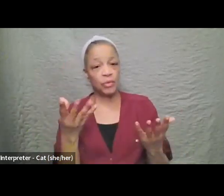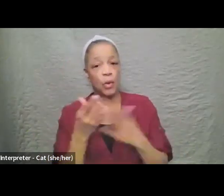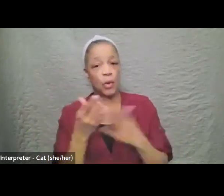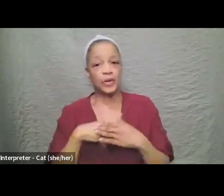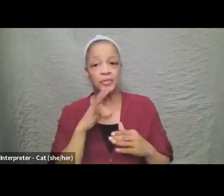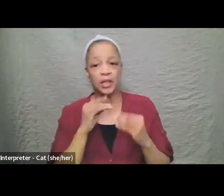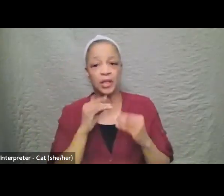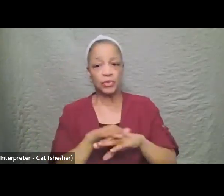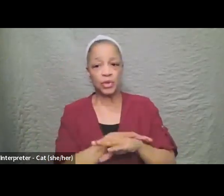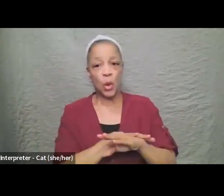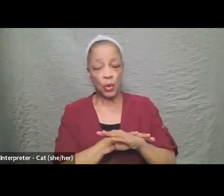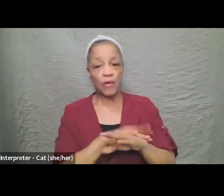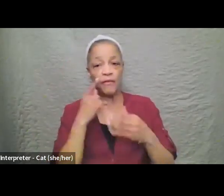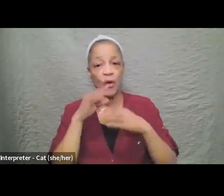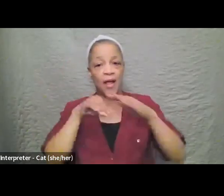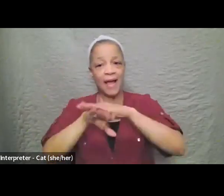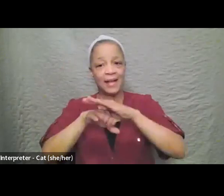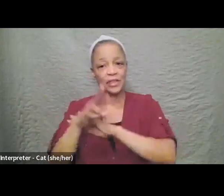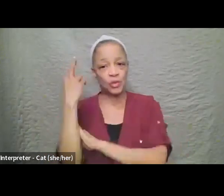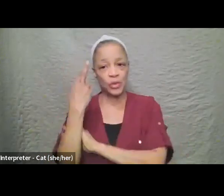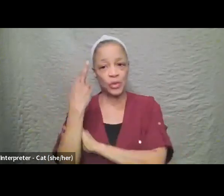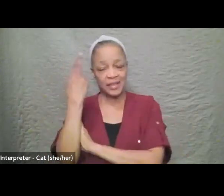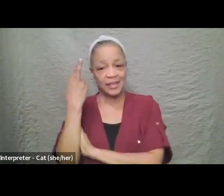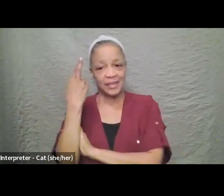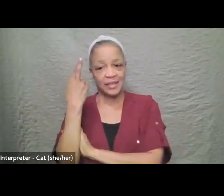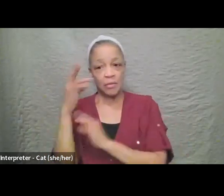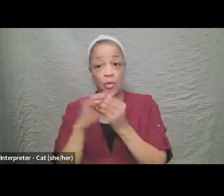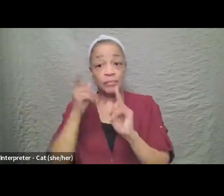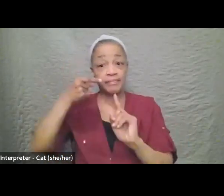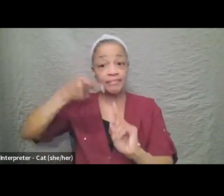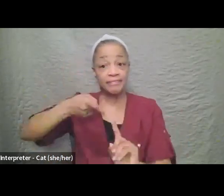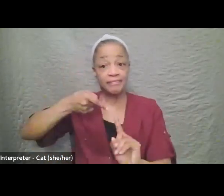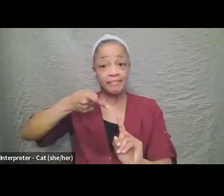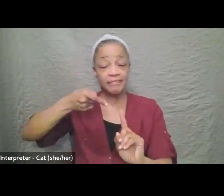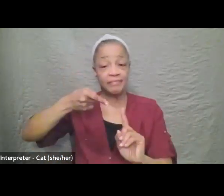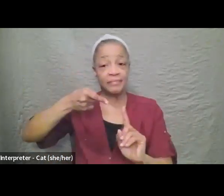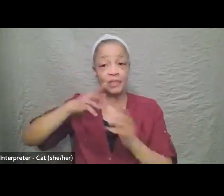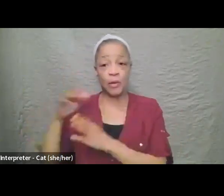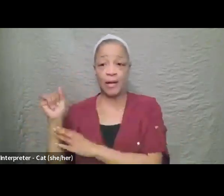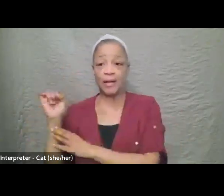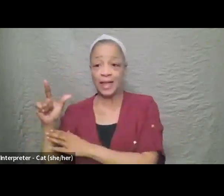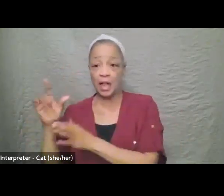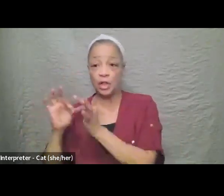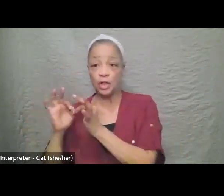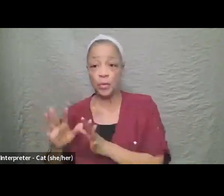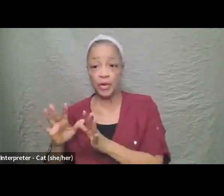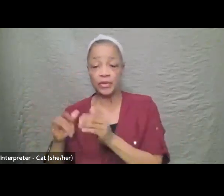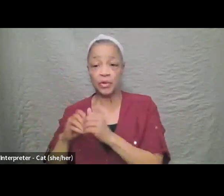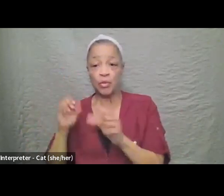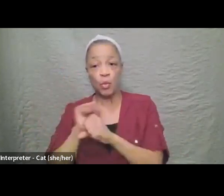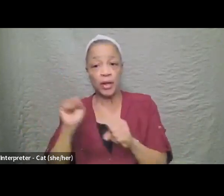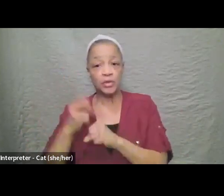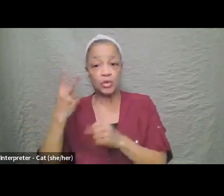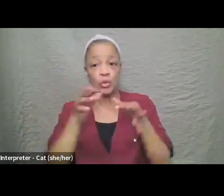speaking slowly for access reasons, more specifically so that our ASL interpreters who are working in